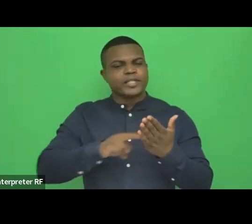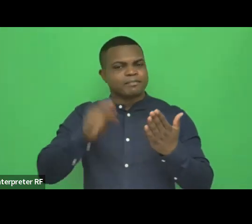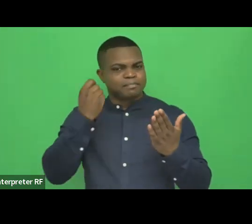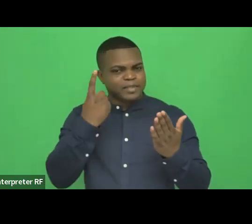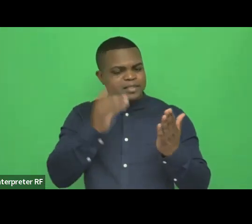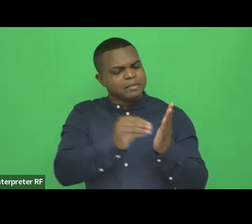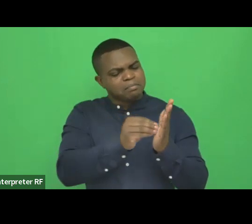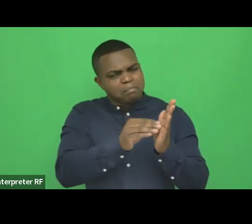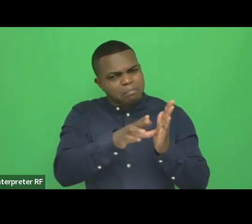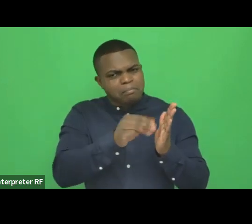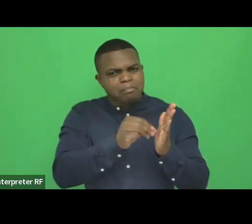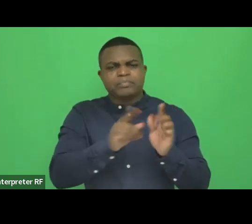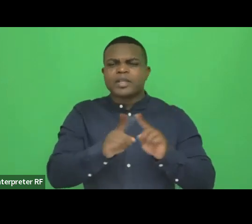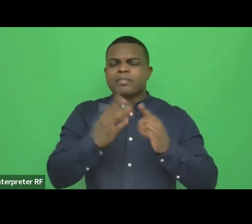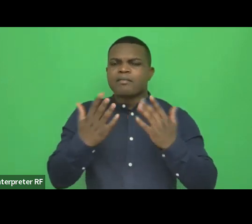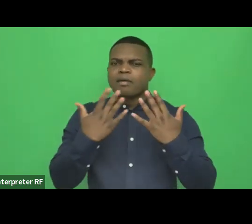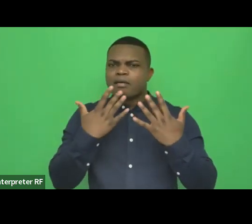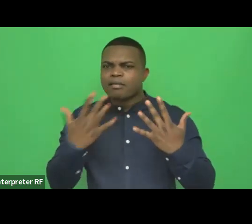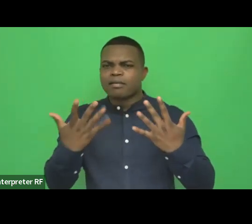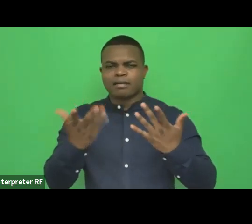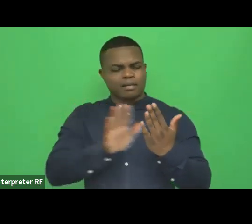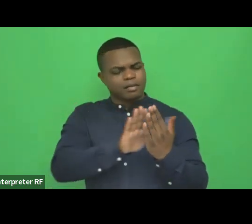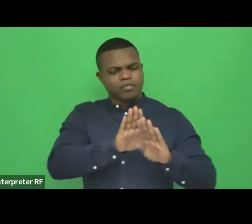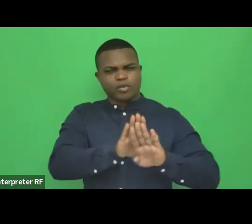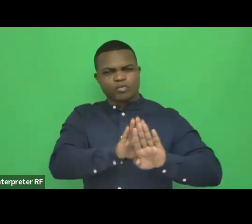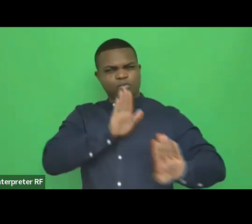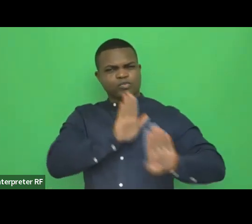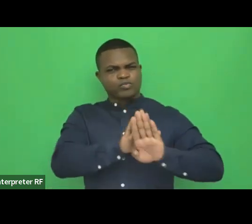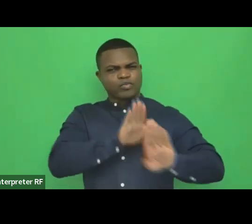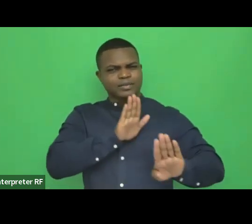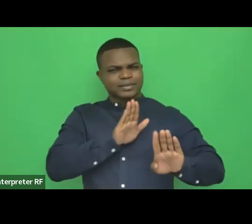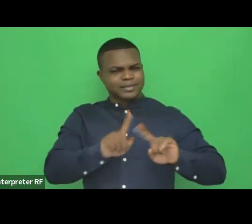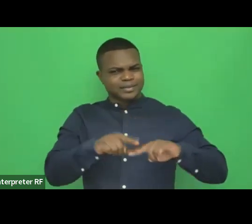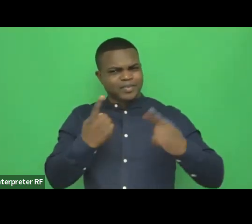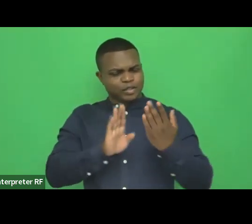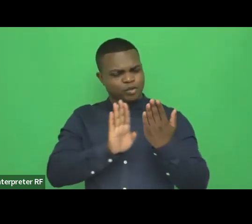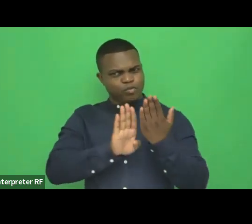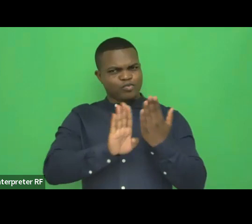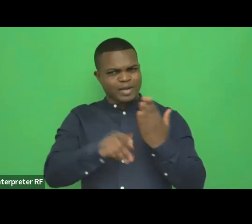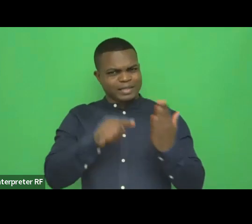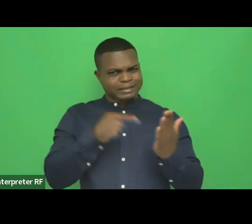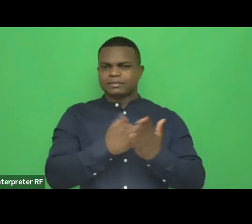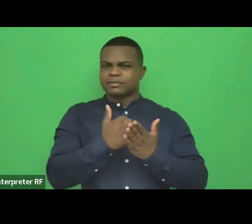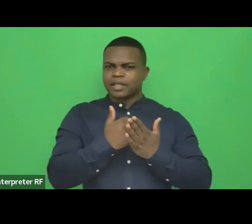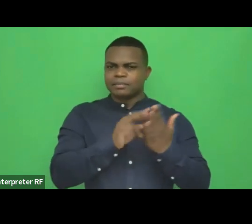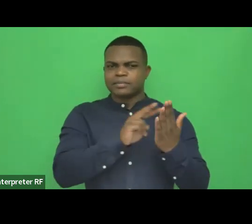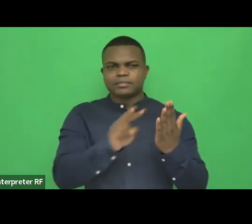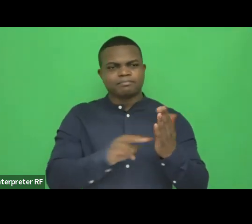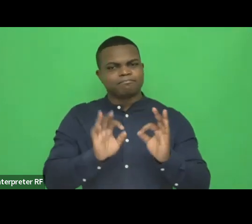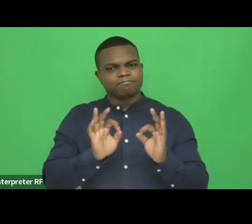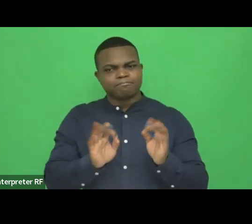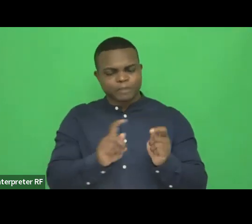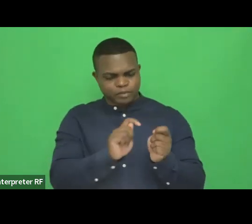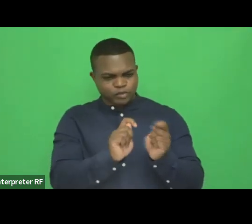themes. People with visual impairment may need a high contrast, as provided by black text on a white